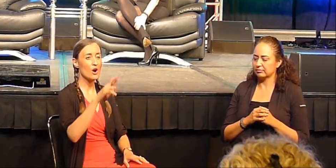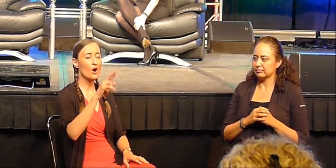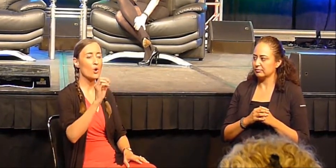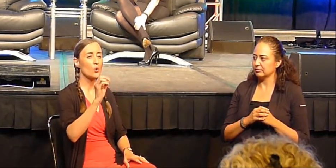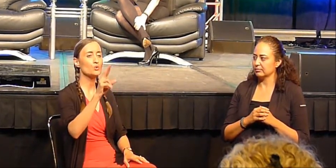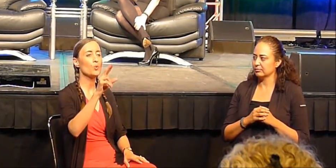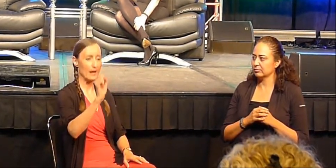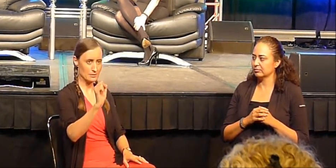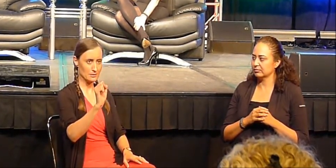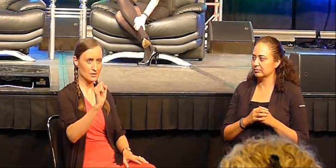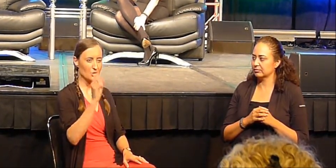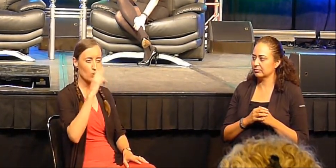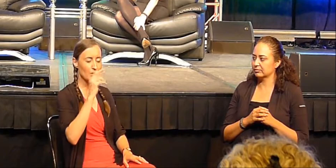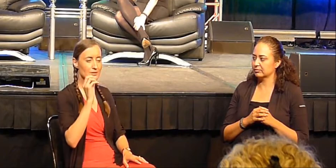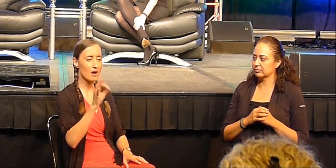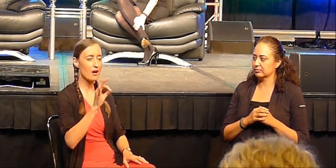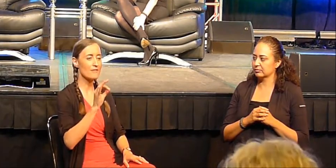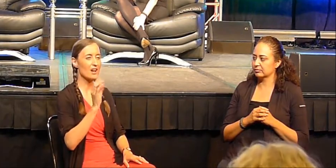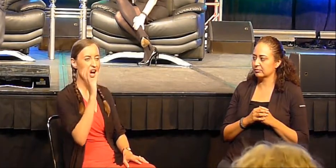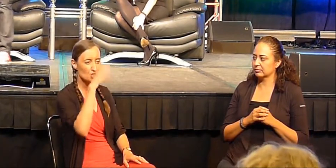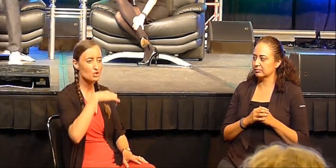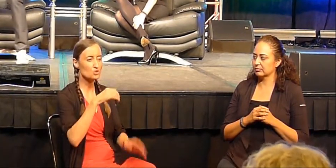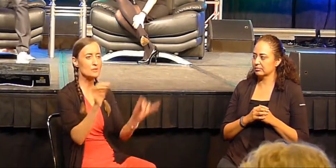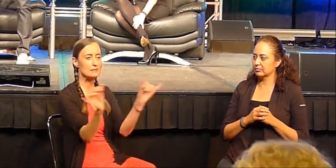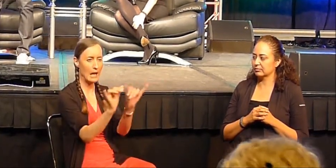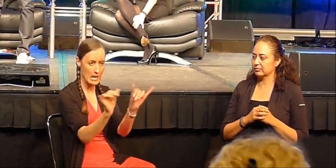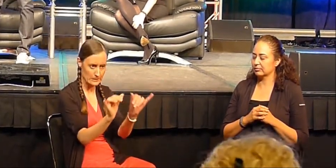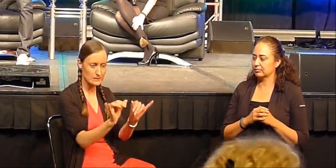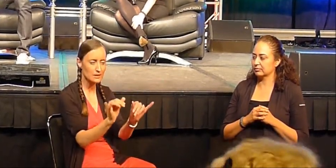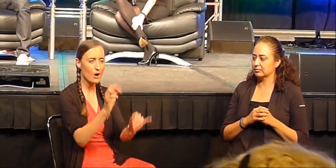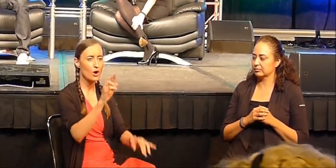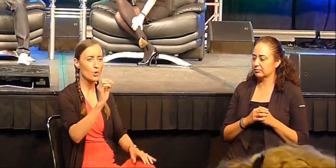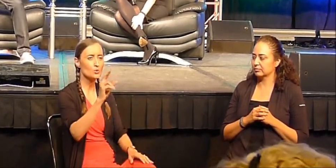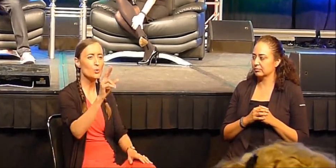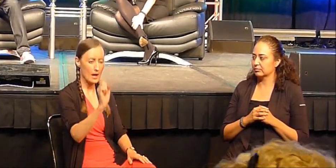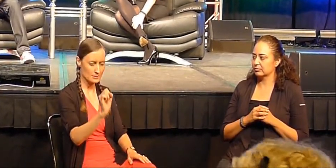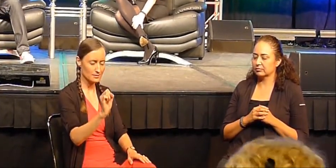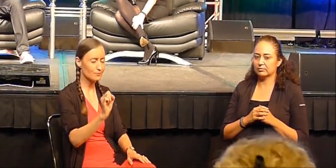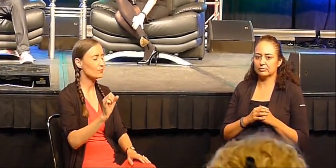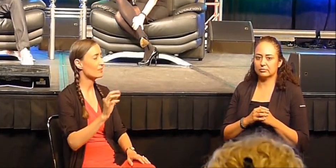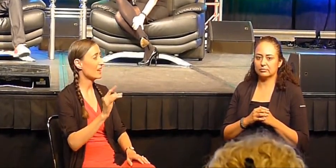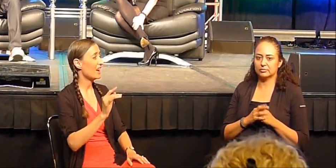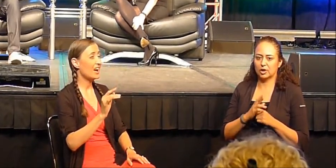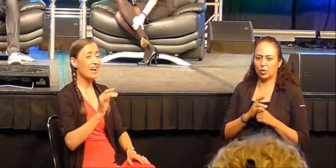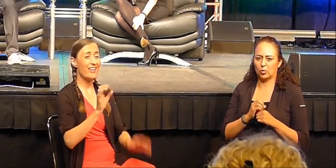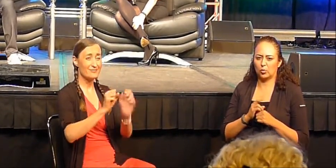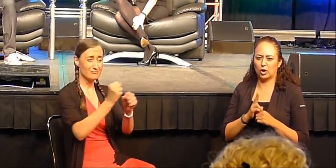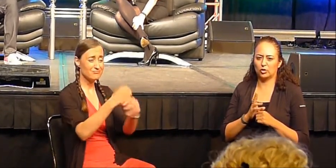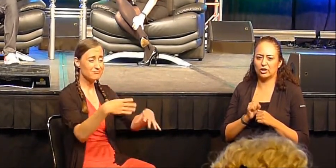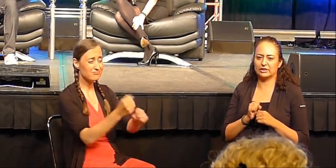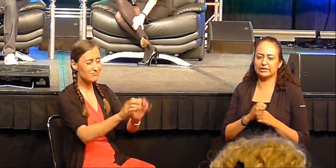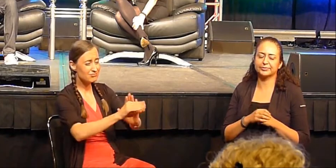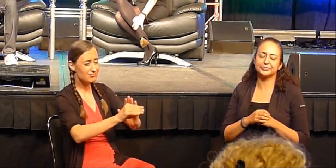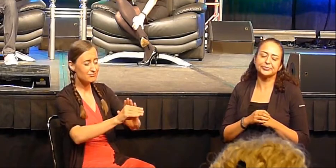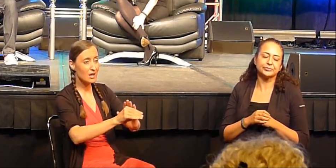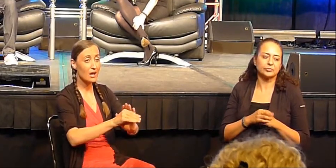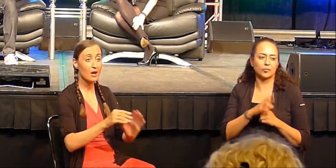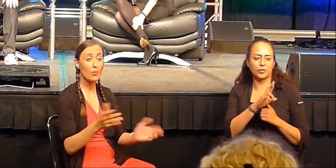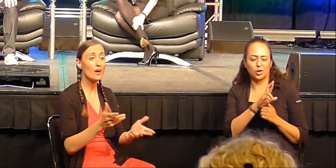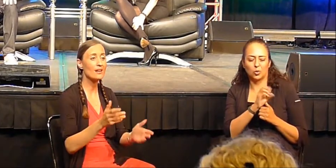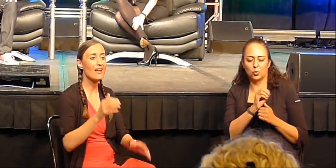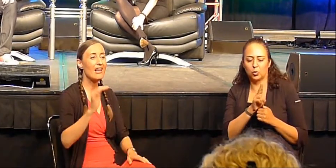Okay, so when we shot the scene with the guys dressed as rats, they were little people,